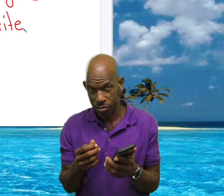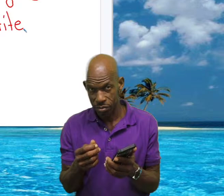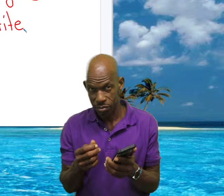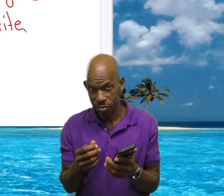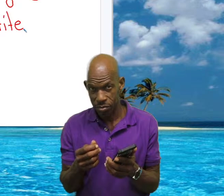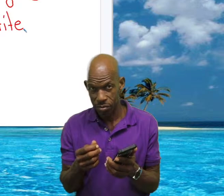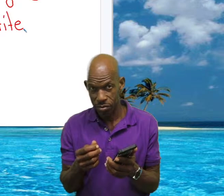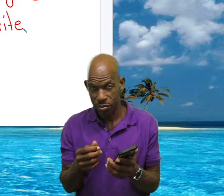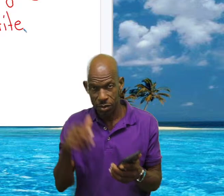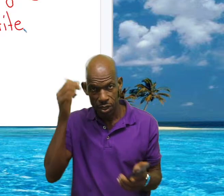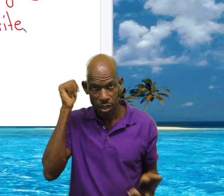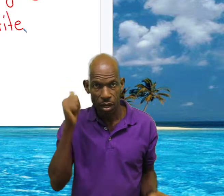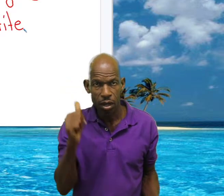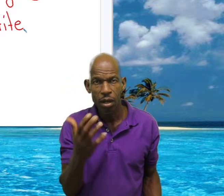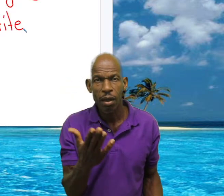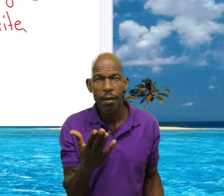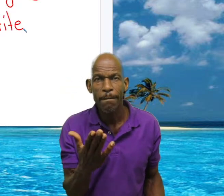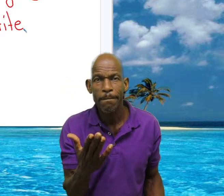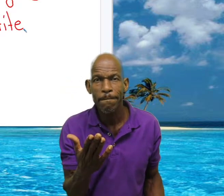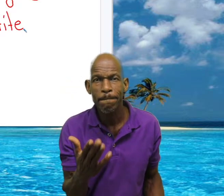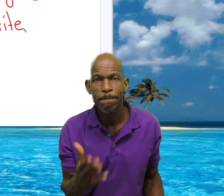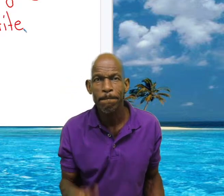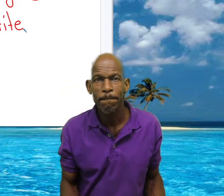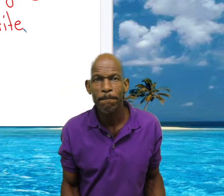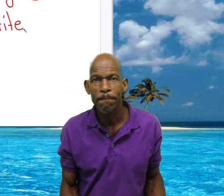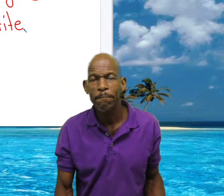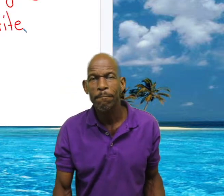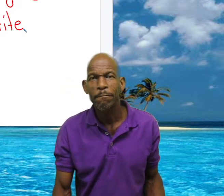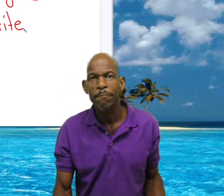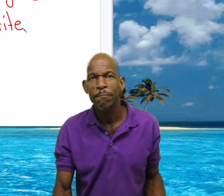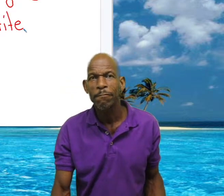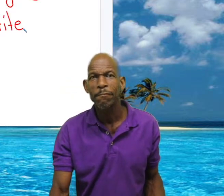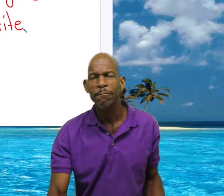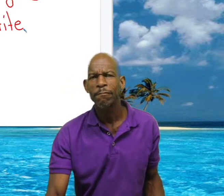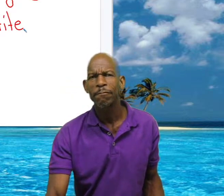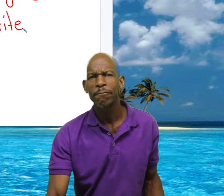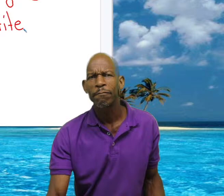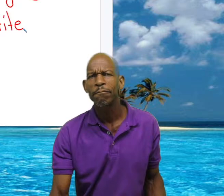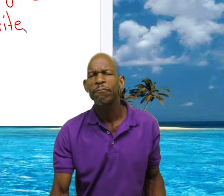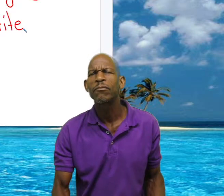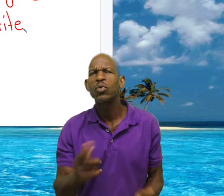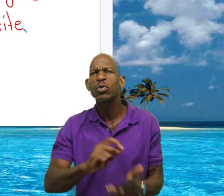Adana, say it again. Go ahead. I see something. It said book.